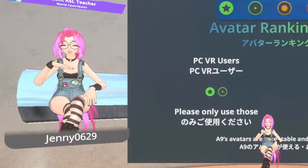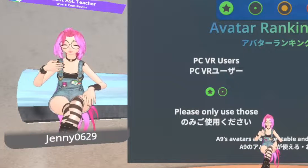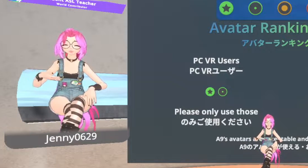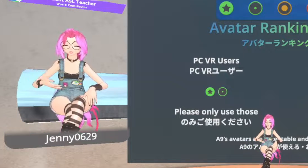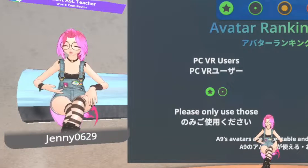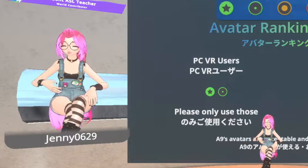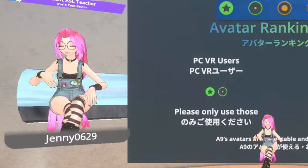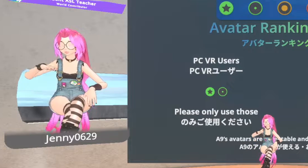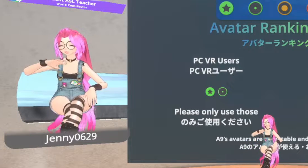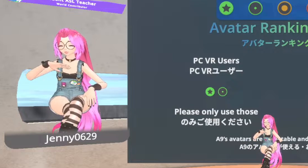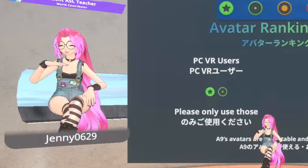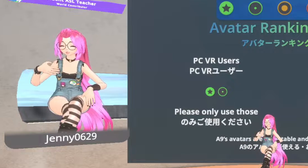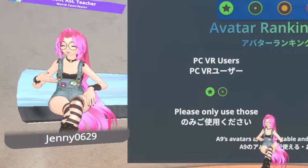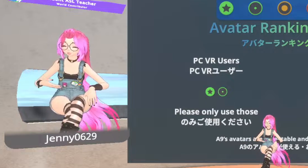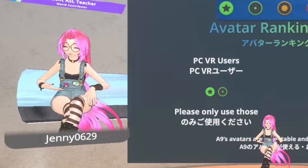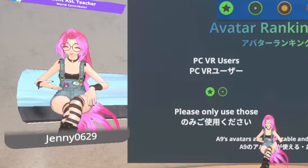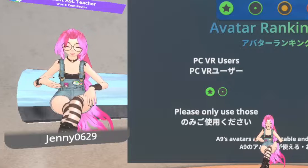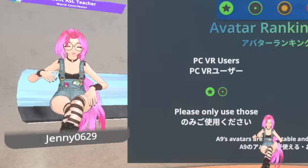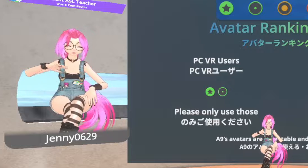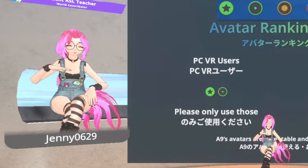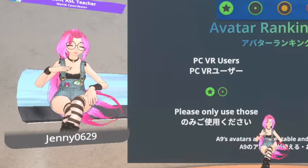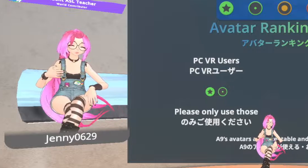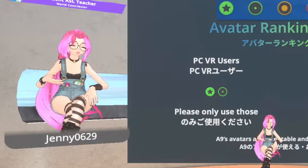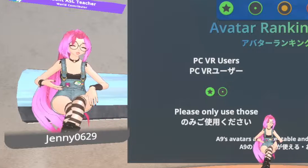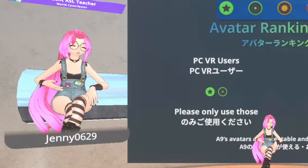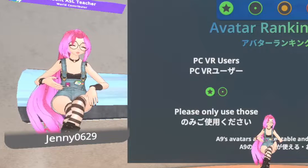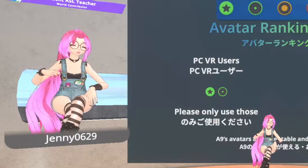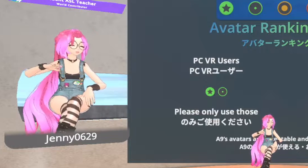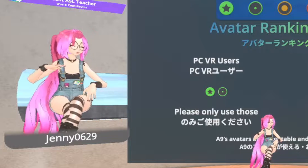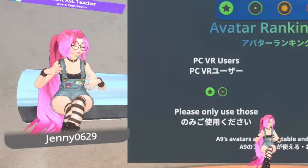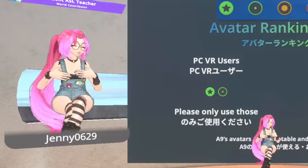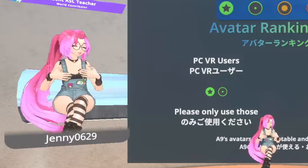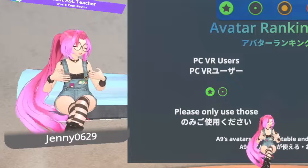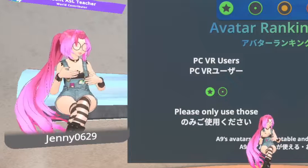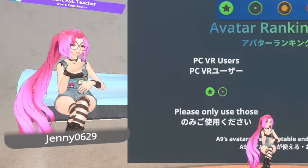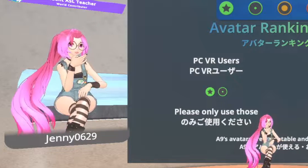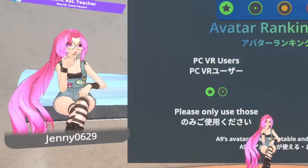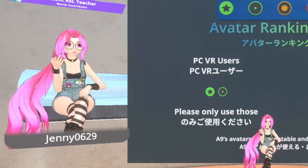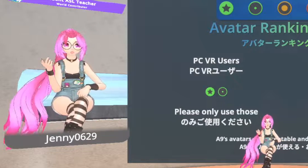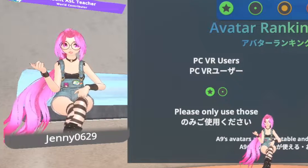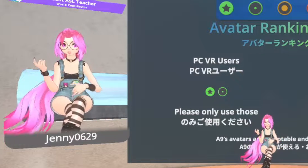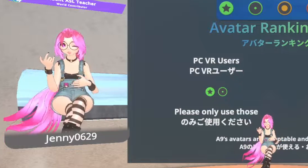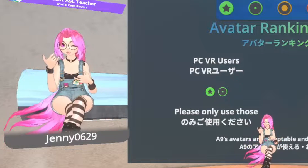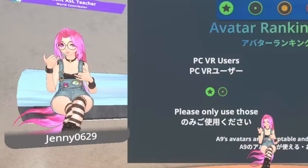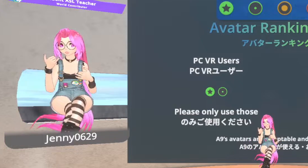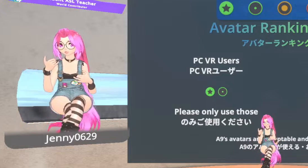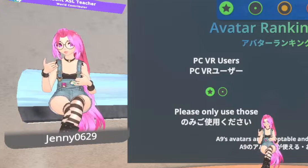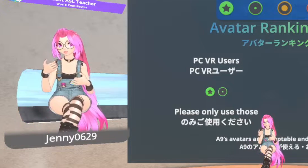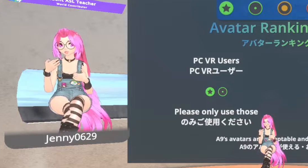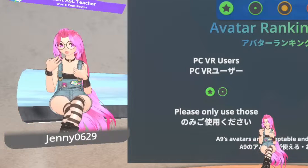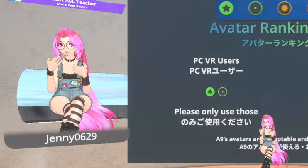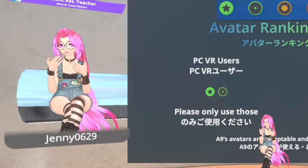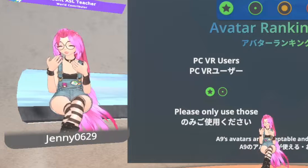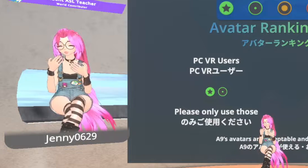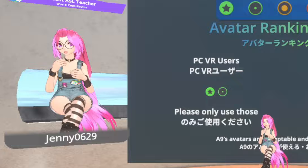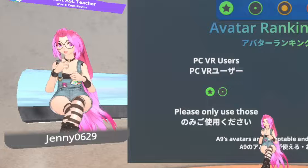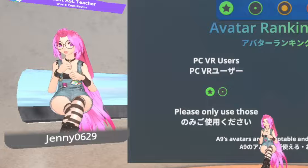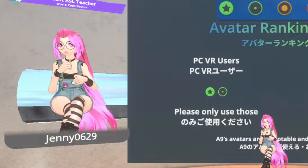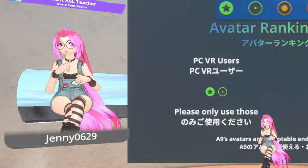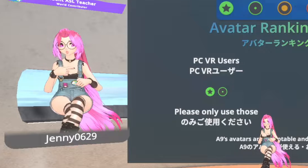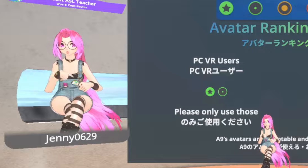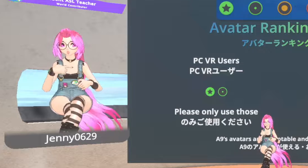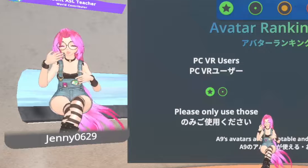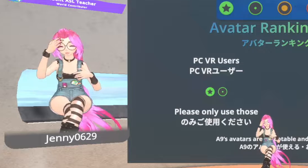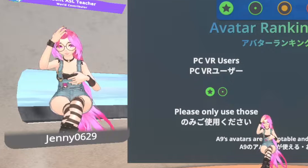your arms. So you're doing a C hand motion like this. Welcome. I'm so happy to see you all here today. As I said in